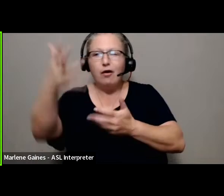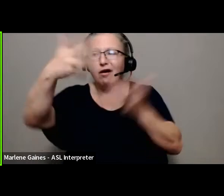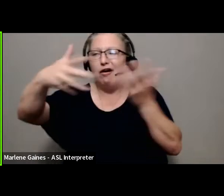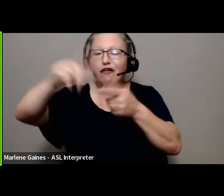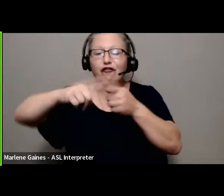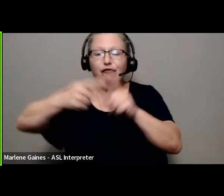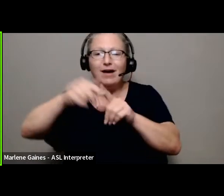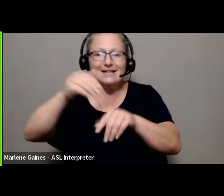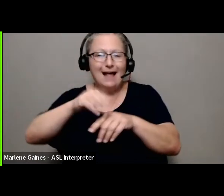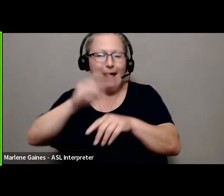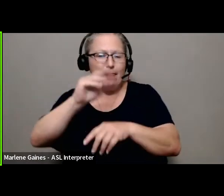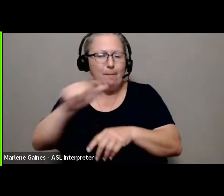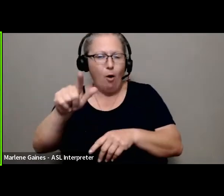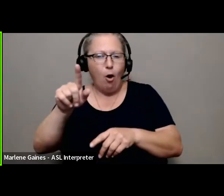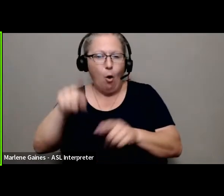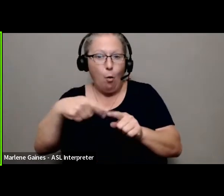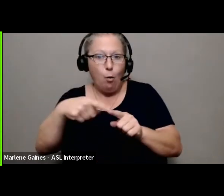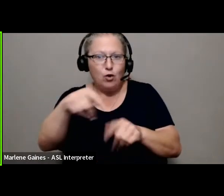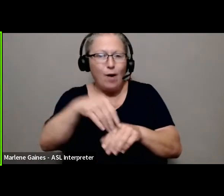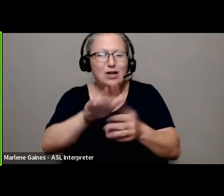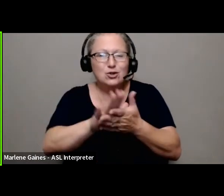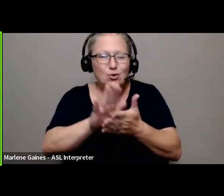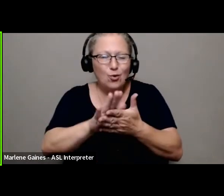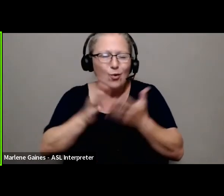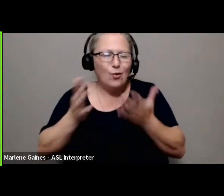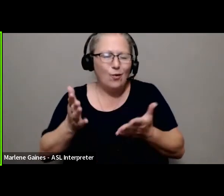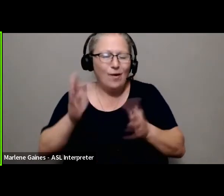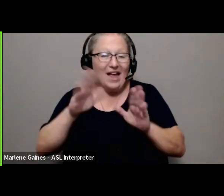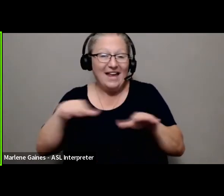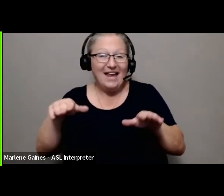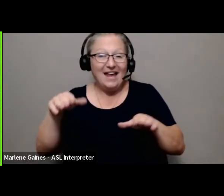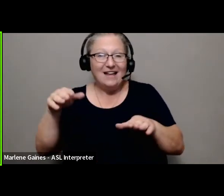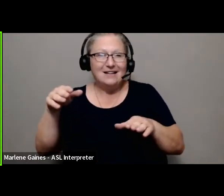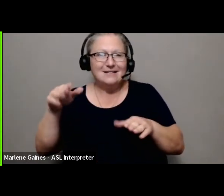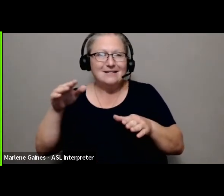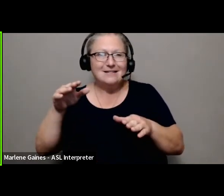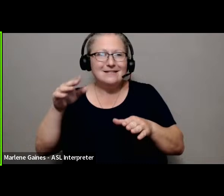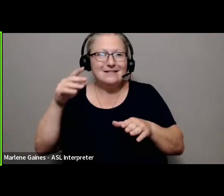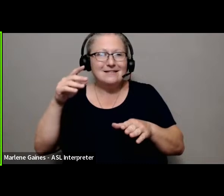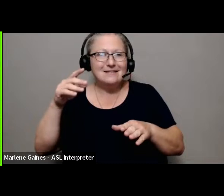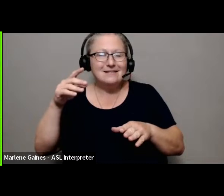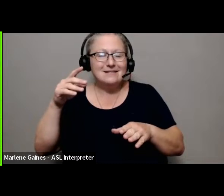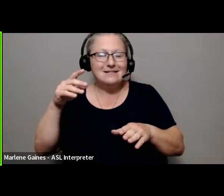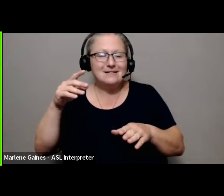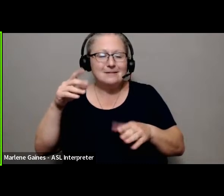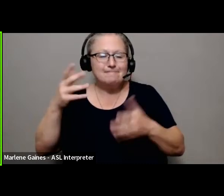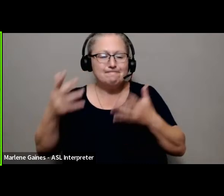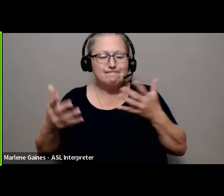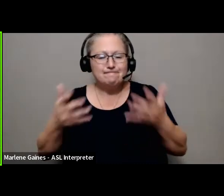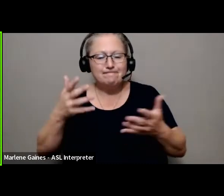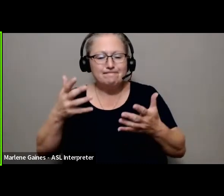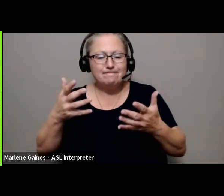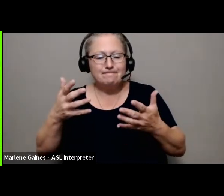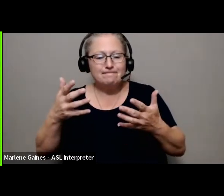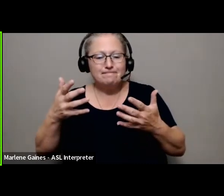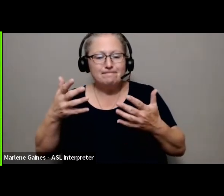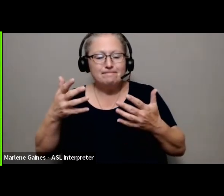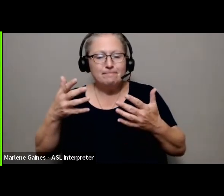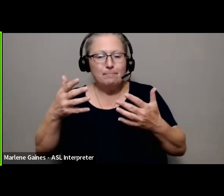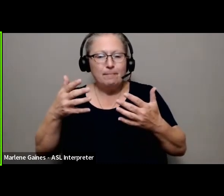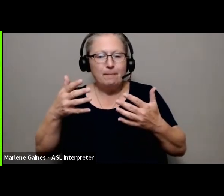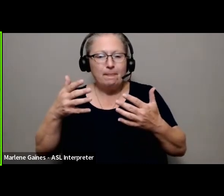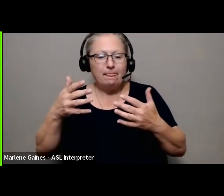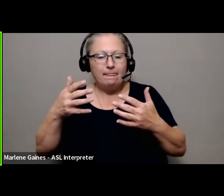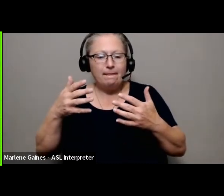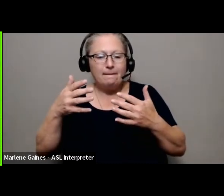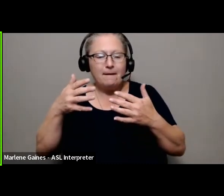mall when you're at school. And I just think kids, that's become a line that is really blended now, and that maybe